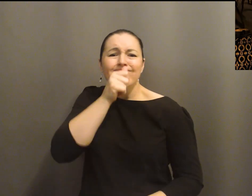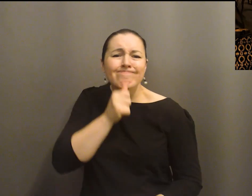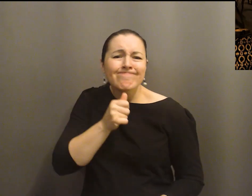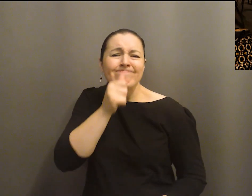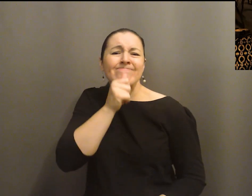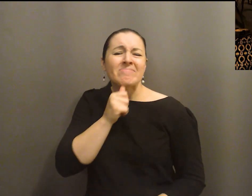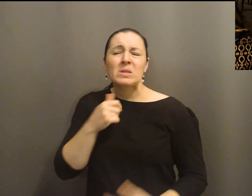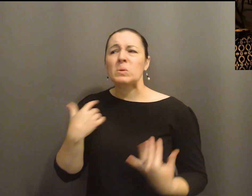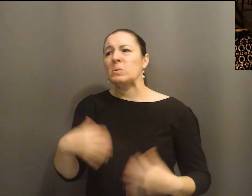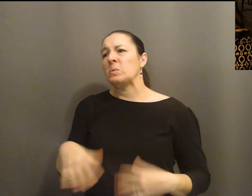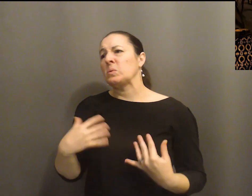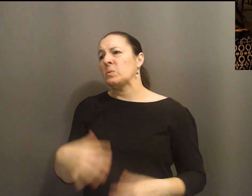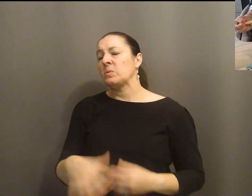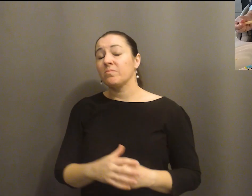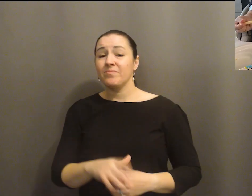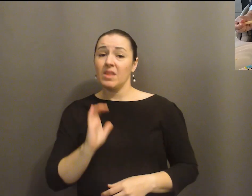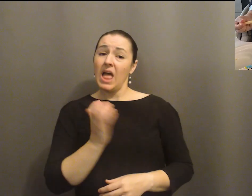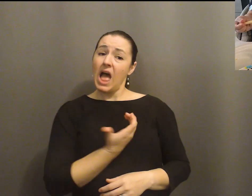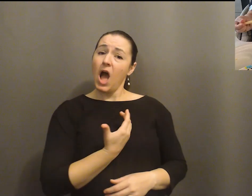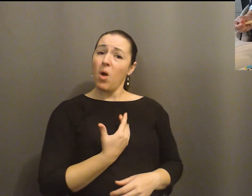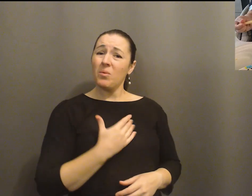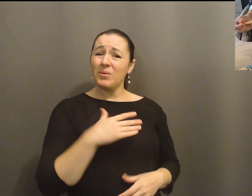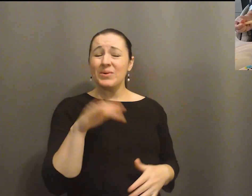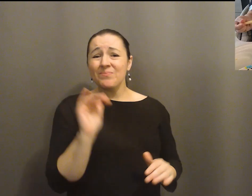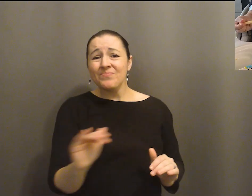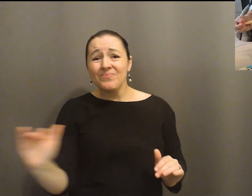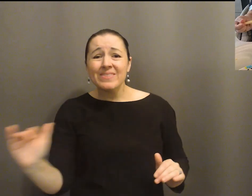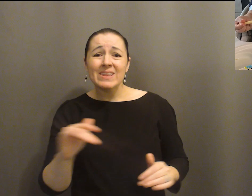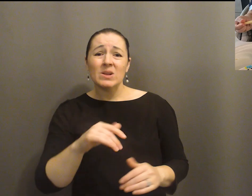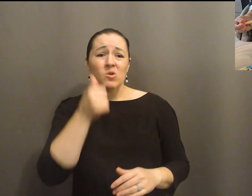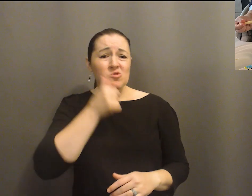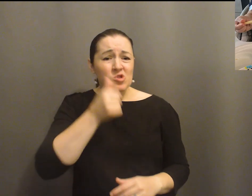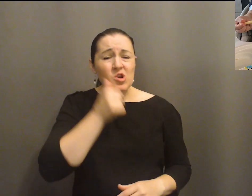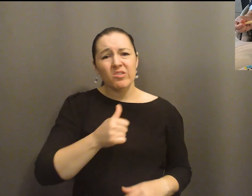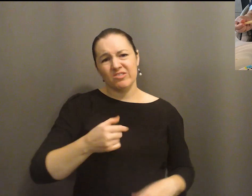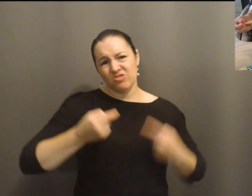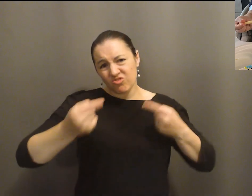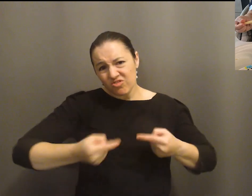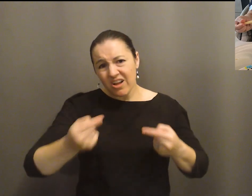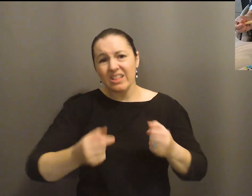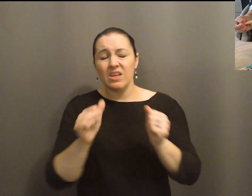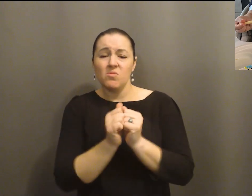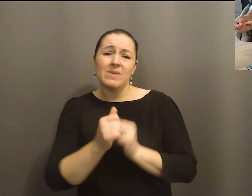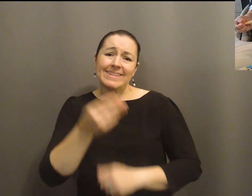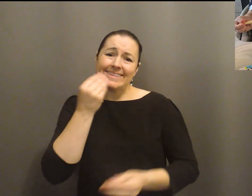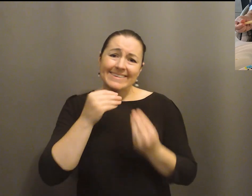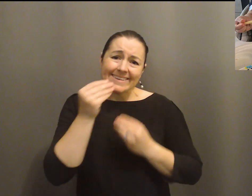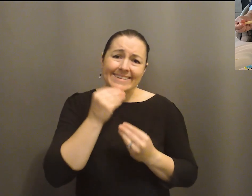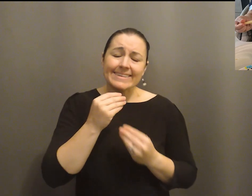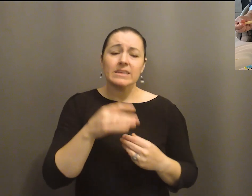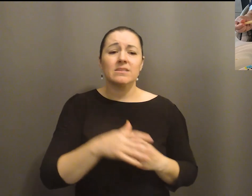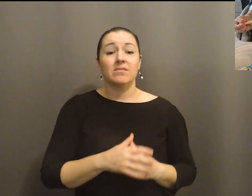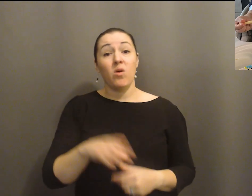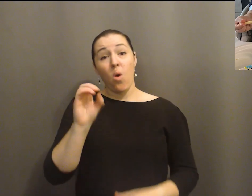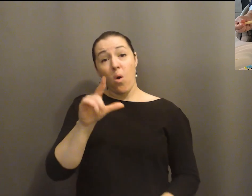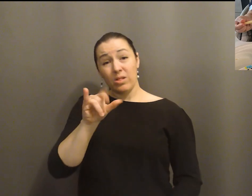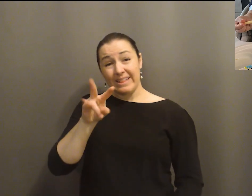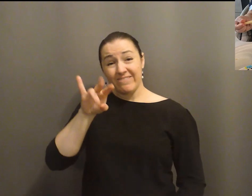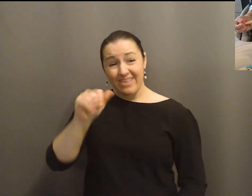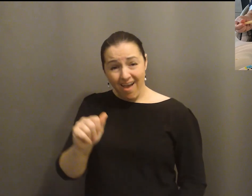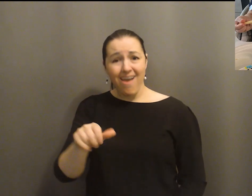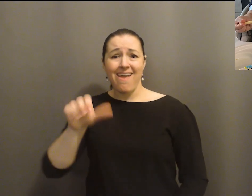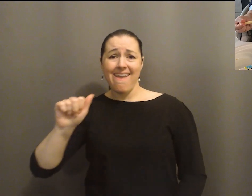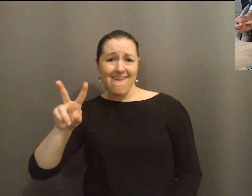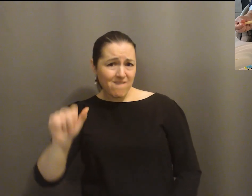she's suffering Right now Our little girls That we've adopted Are struggling big time With some of their Eating disorder stuff Olivia's